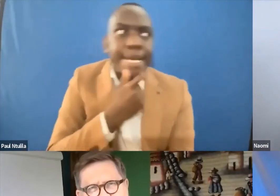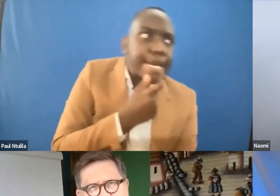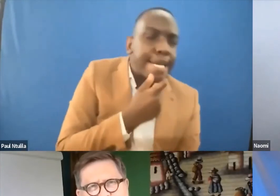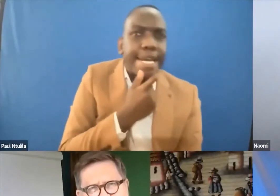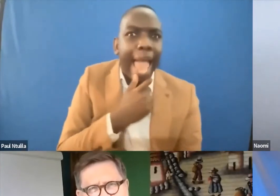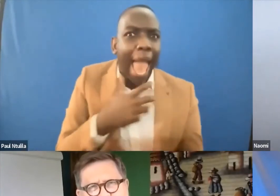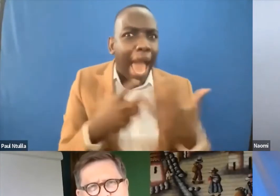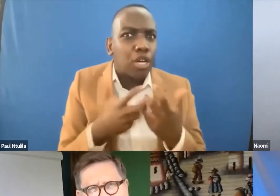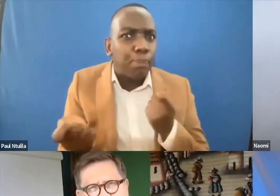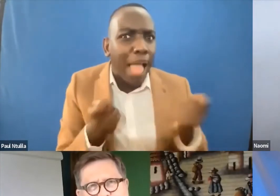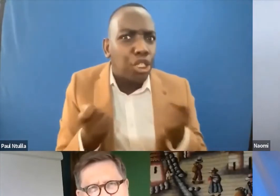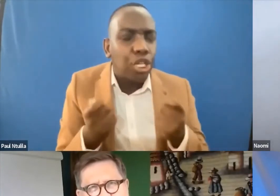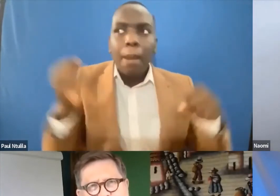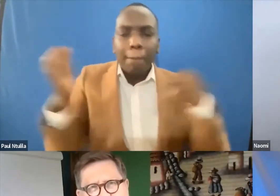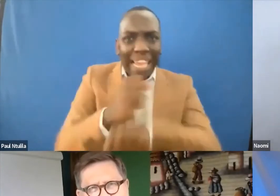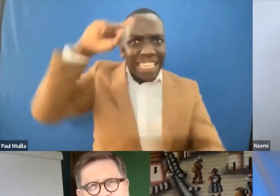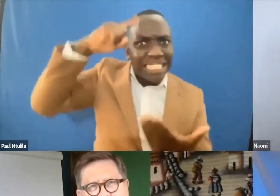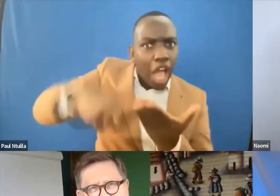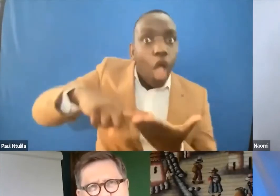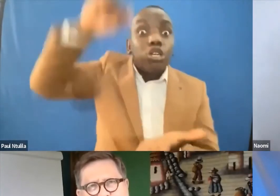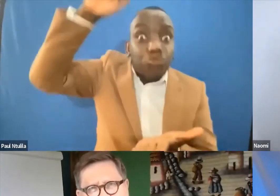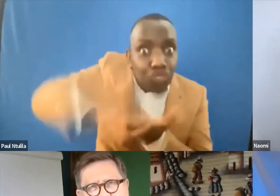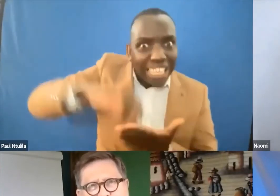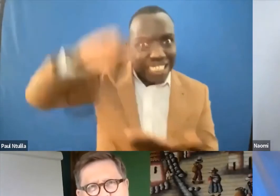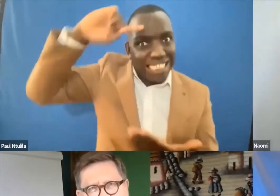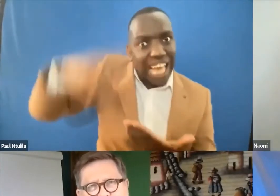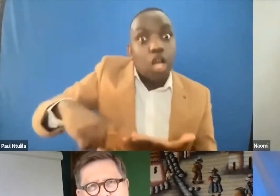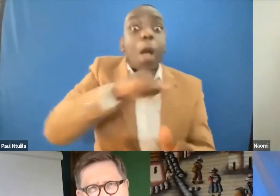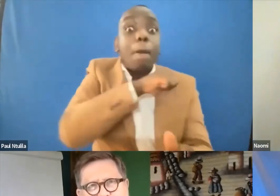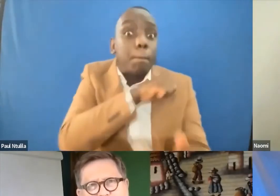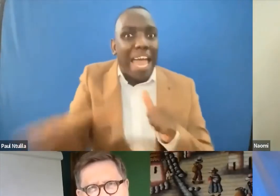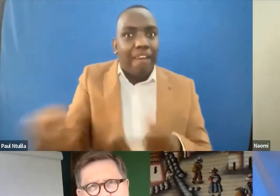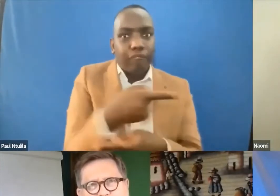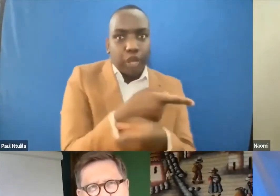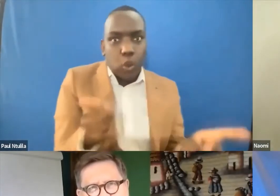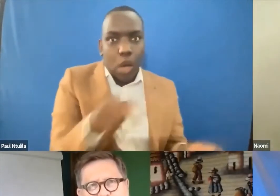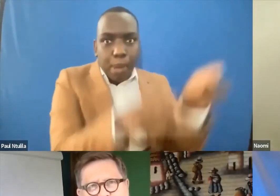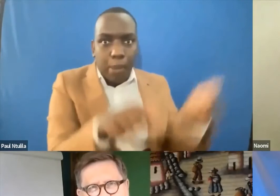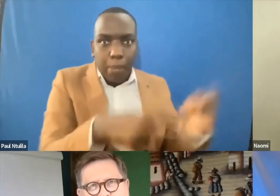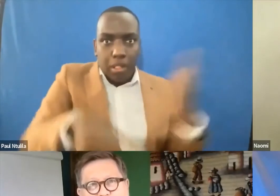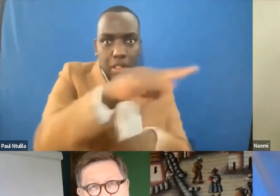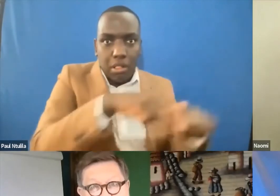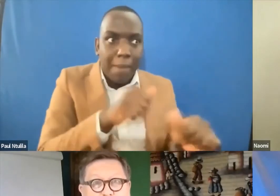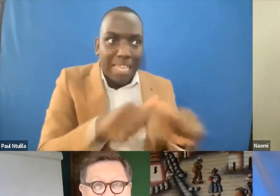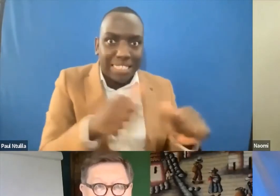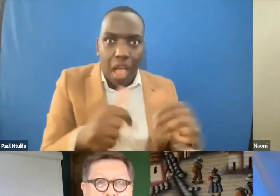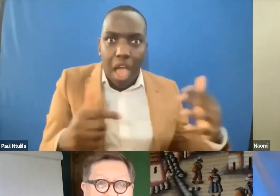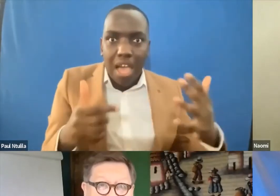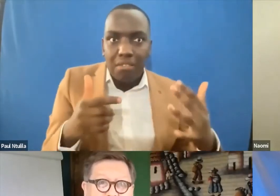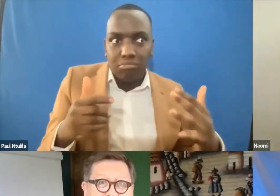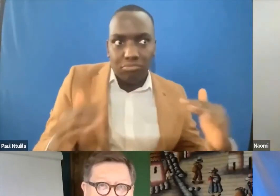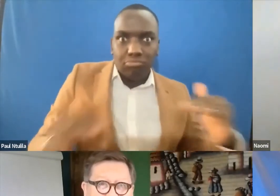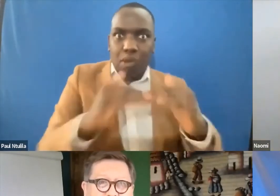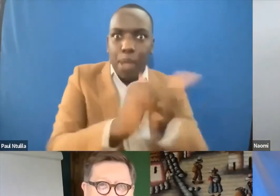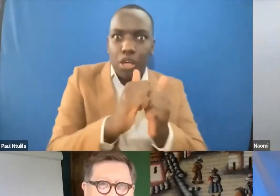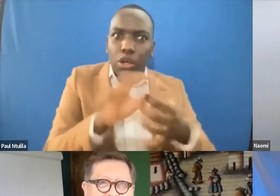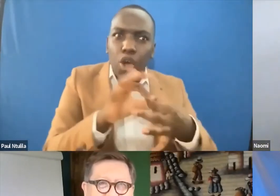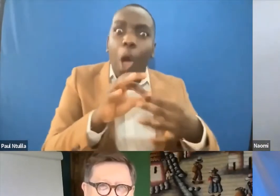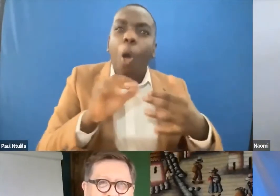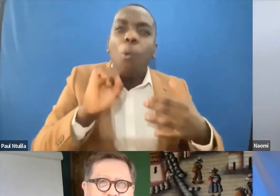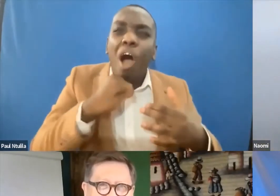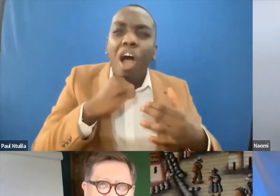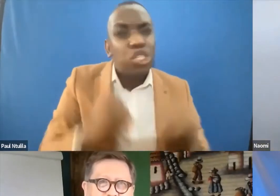about before. And it could be things that people haven't thought about, and they've thought, oh no, well, we're all right on our own. But actually, the best decisions come when